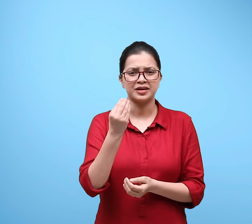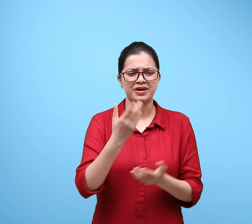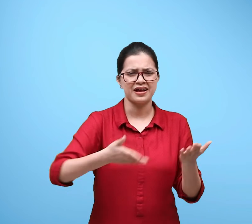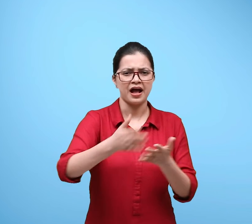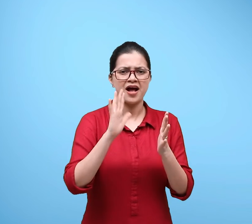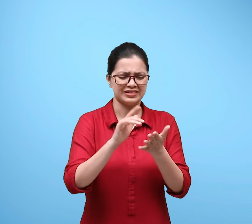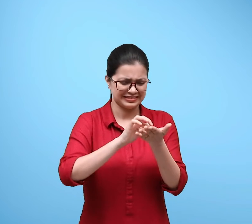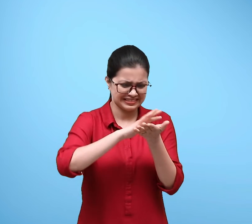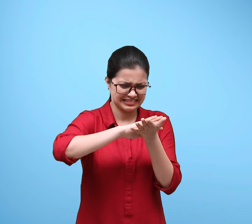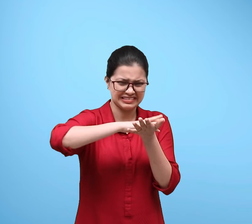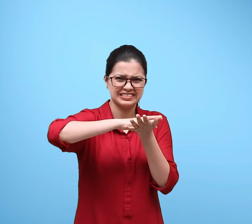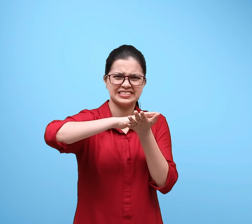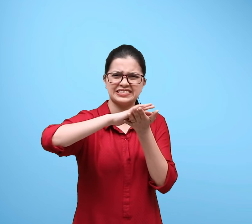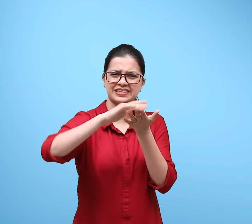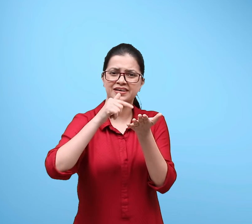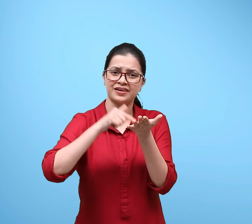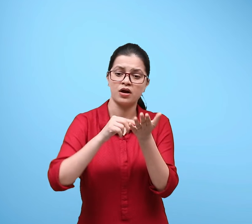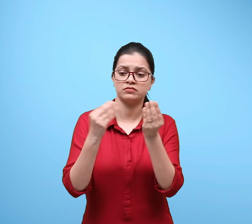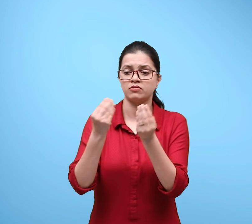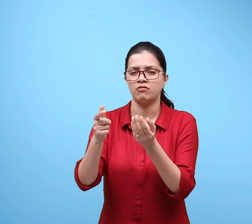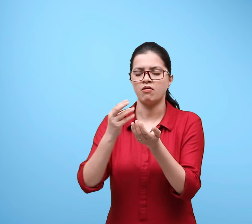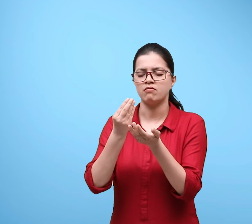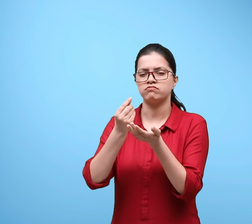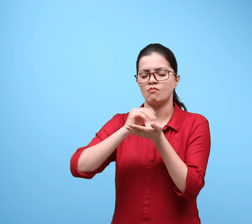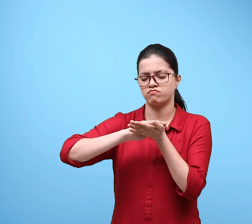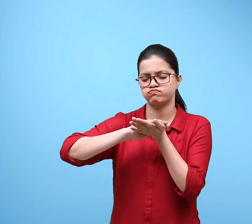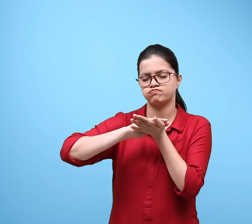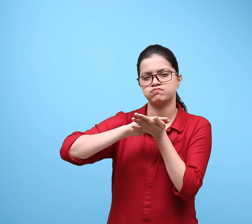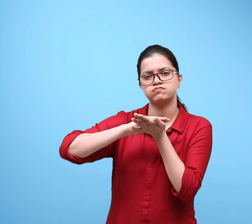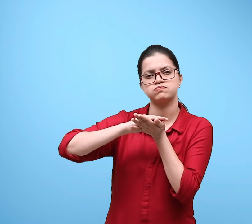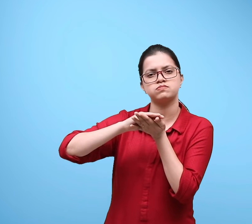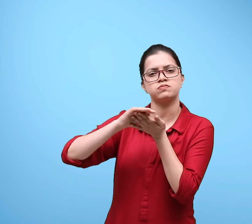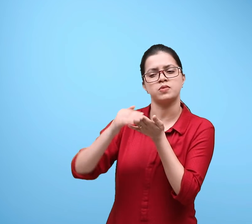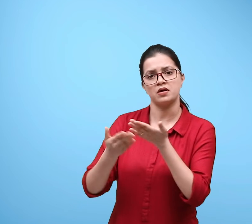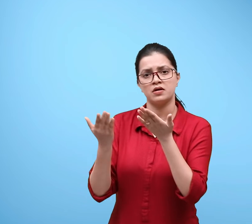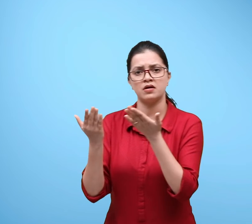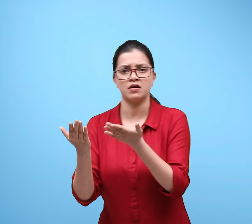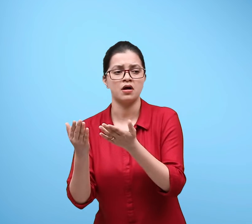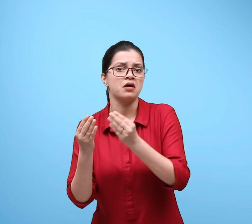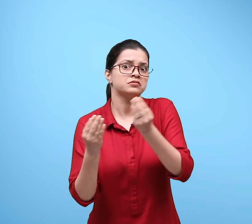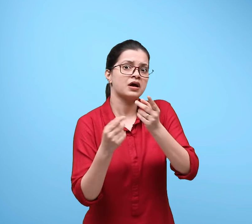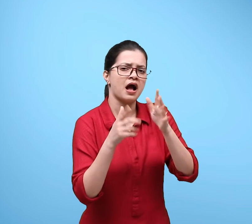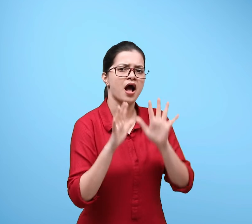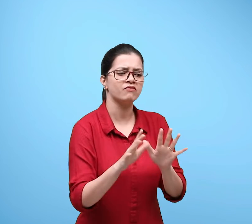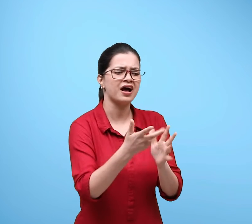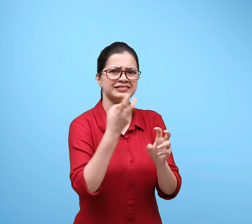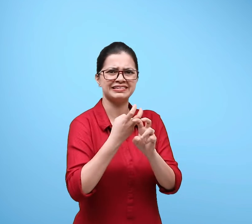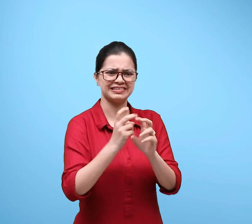Some are rough, some smooth. Similarly, some materials are hard, whereas some others